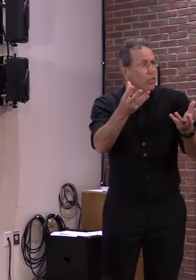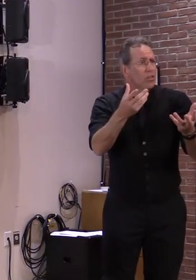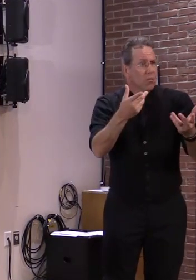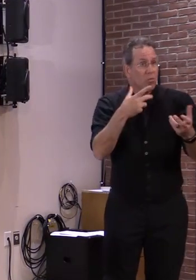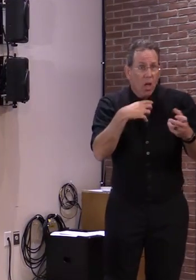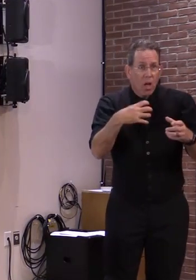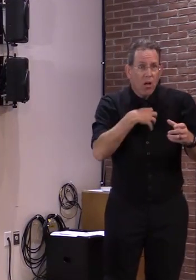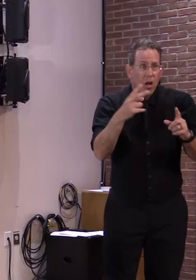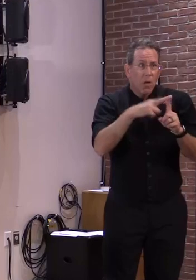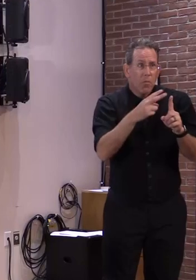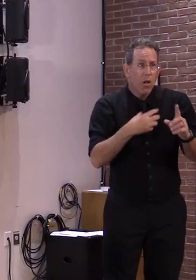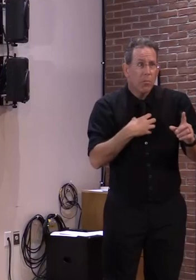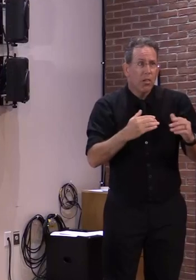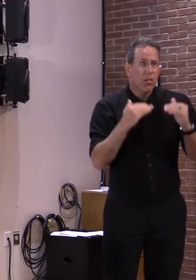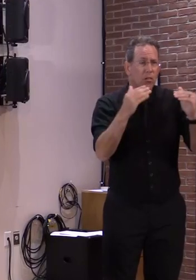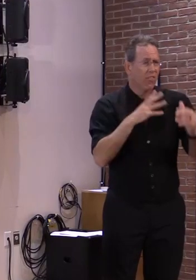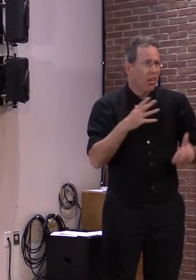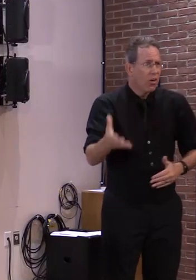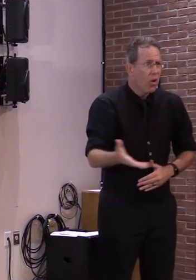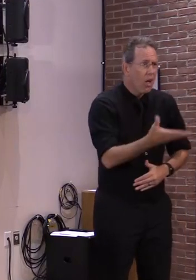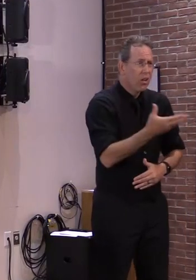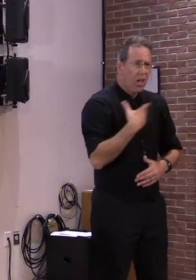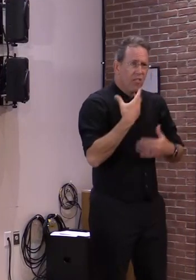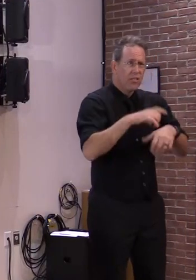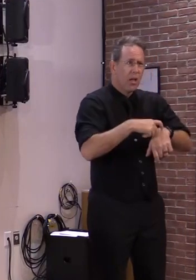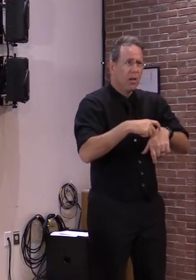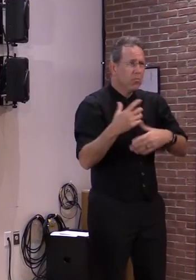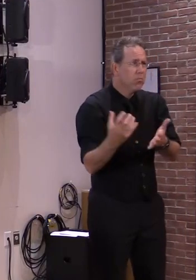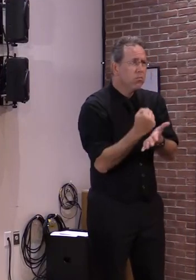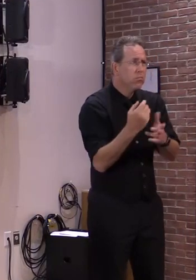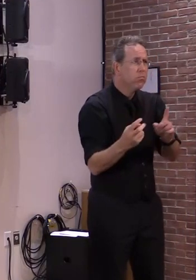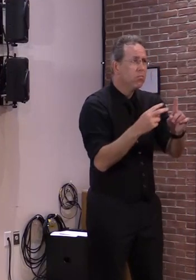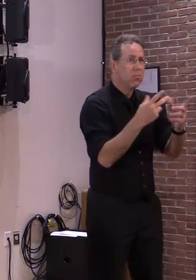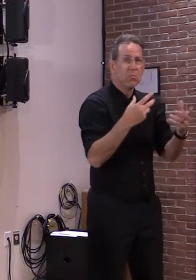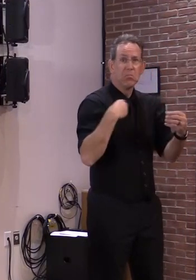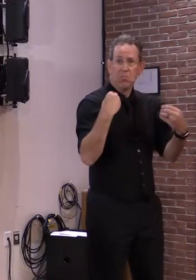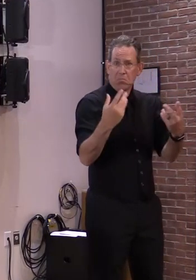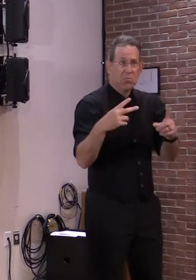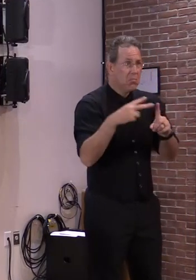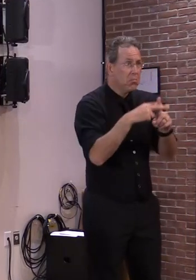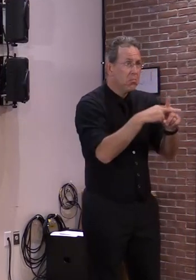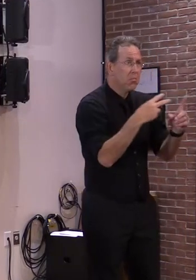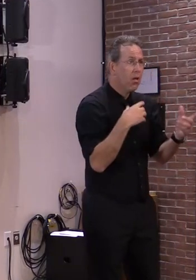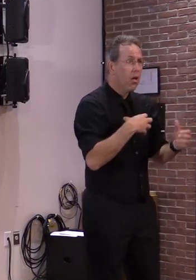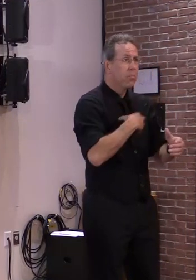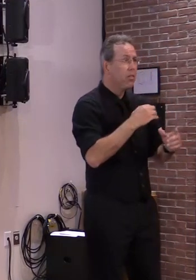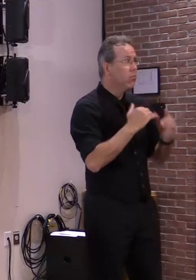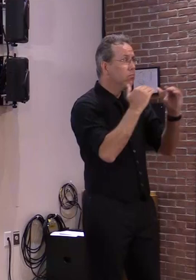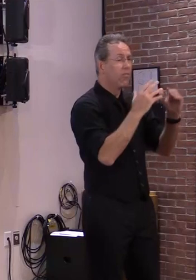secondly, there are still appeal processes if you feel that you have been